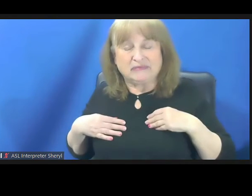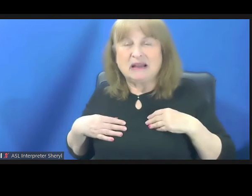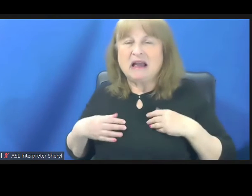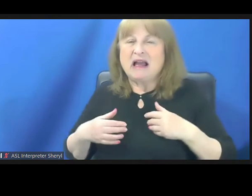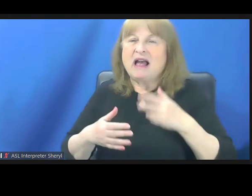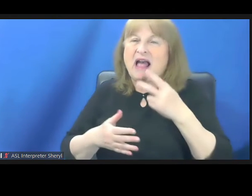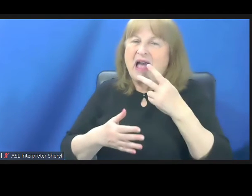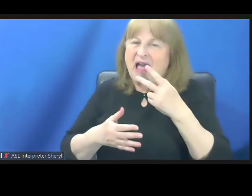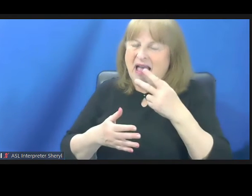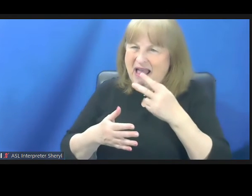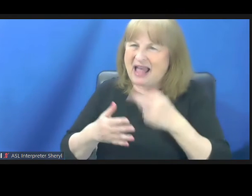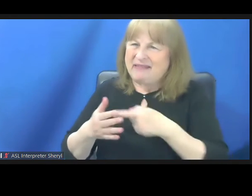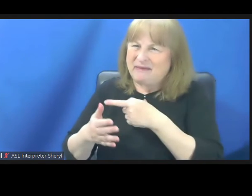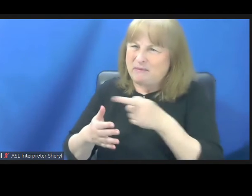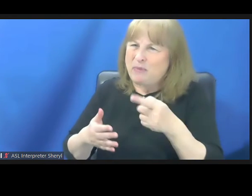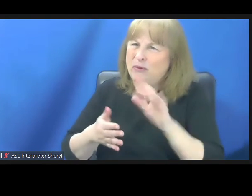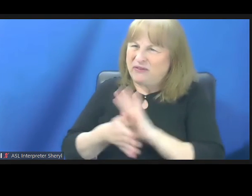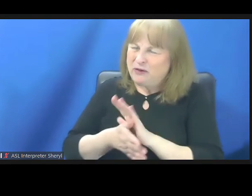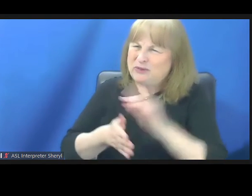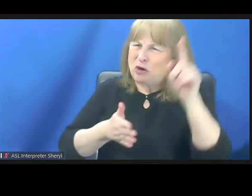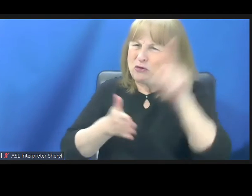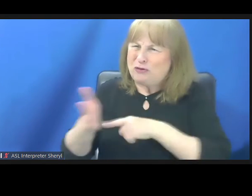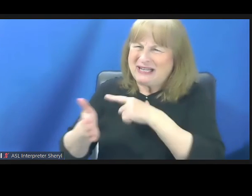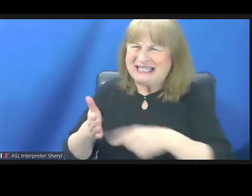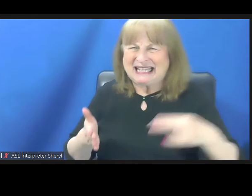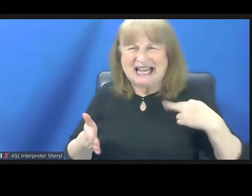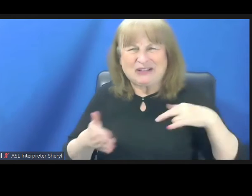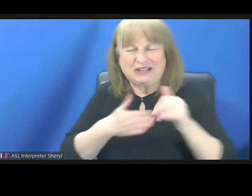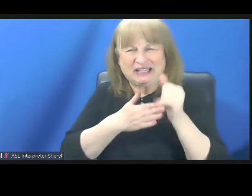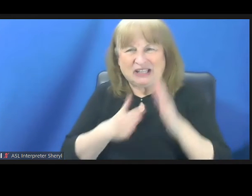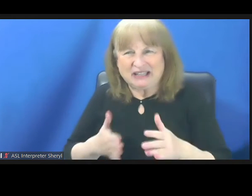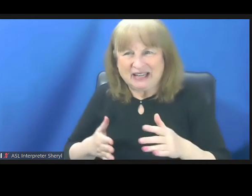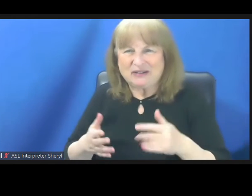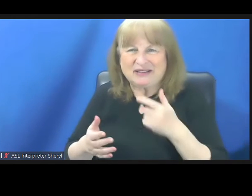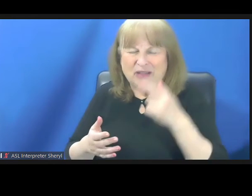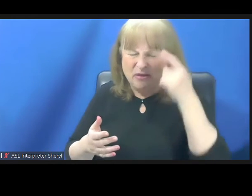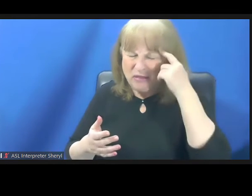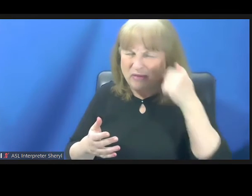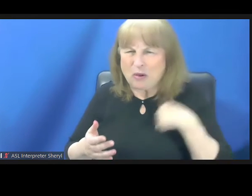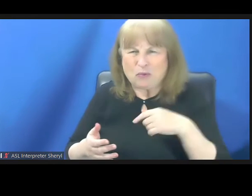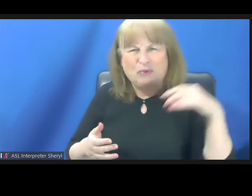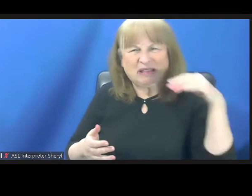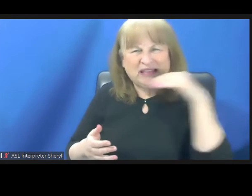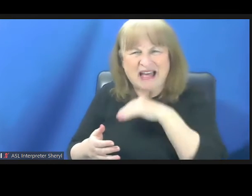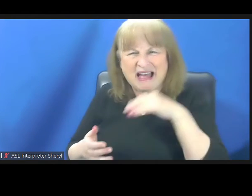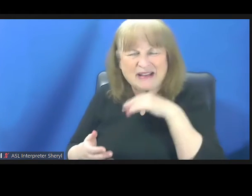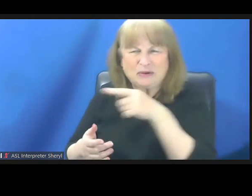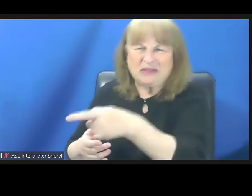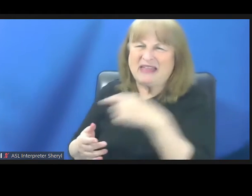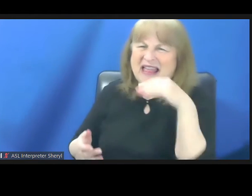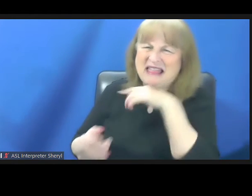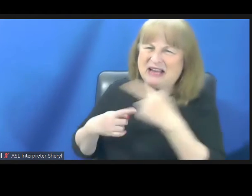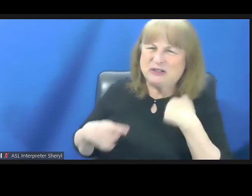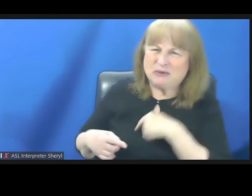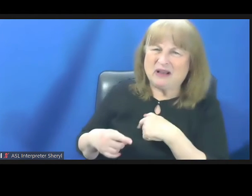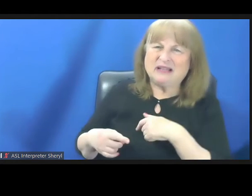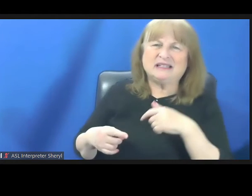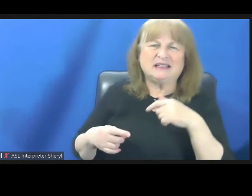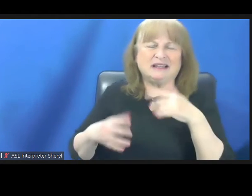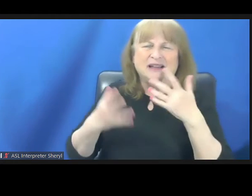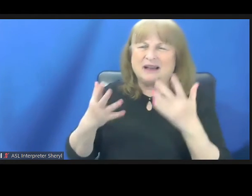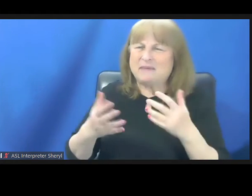both criticizing their religious leaders because they said they lied to us. There is nothing in Islam about contraception and so on.